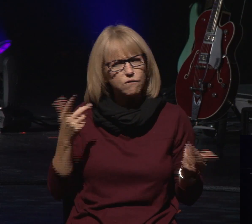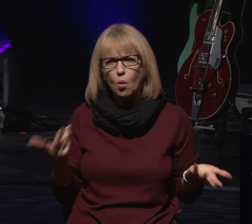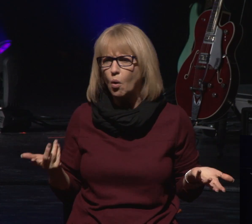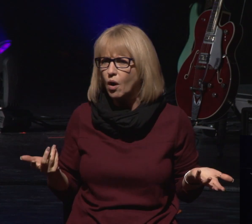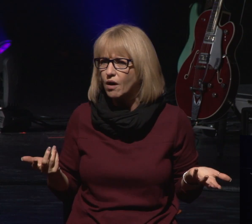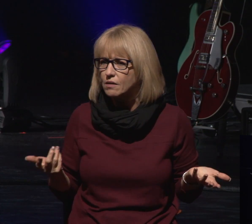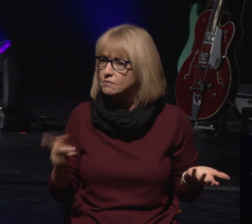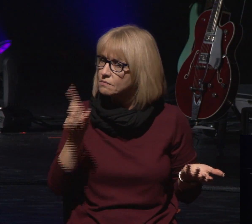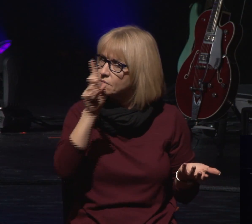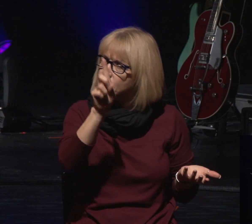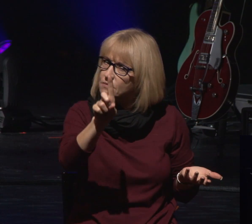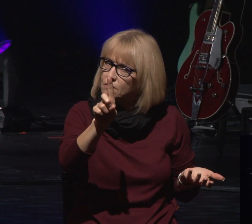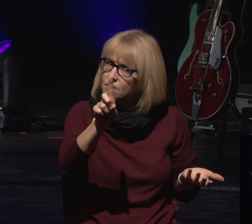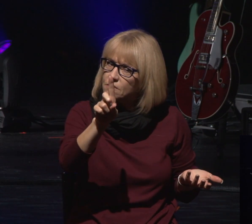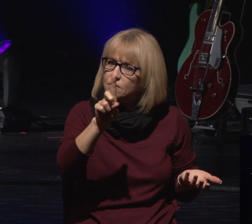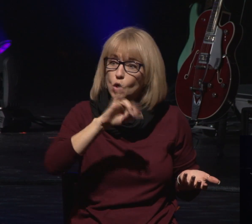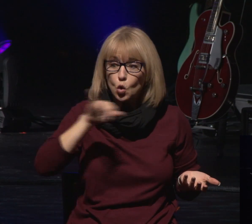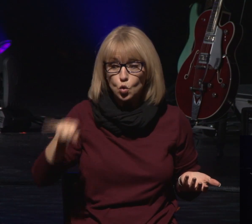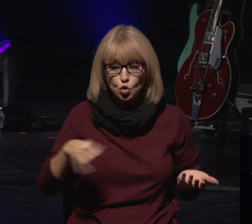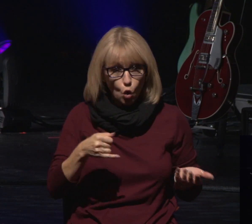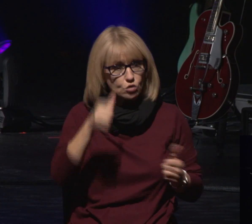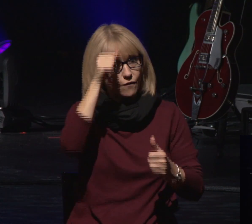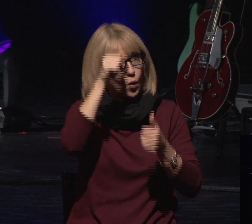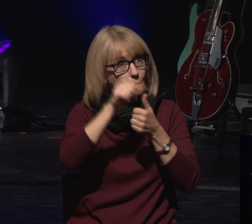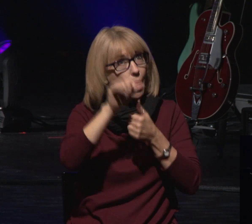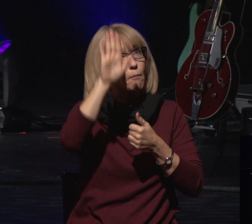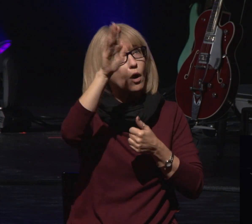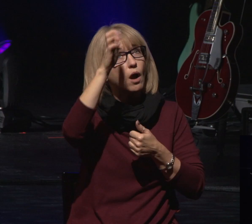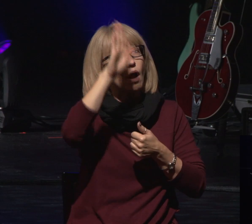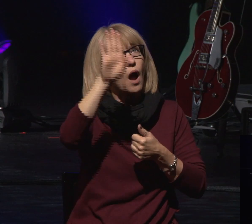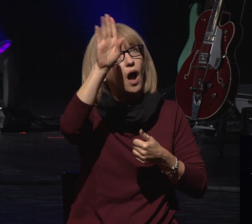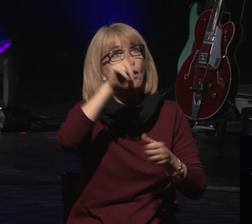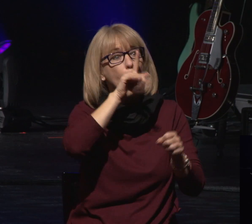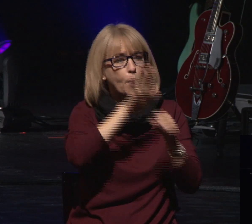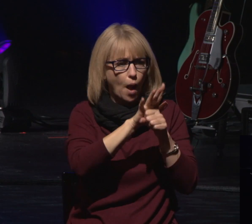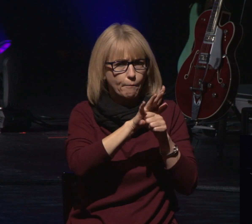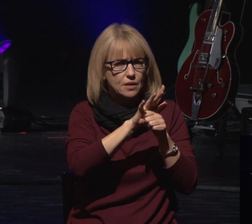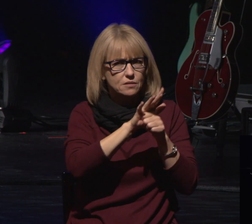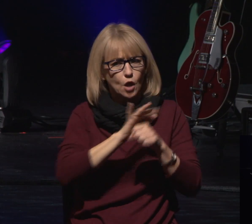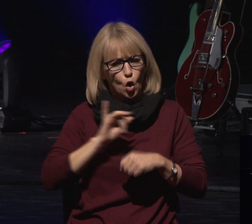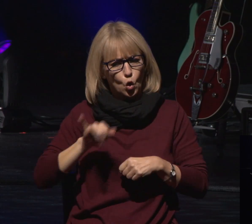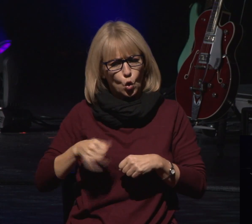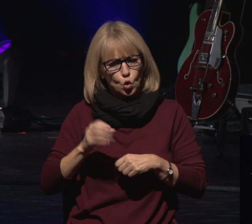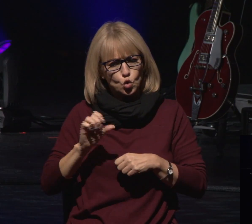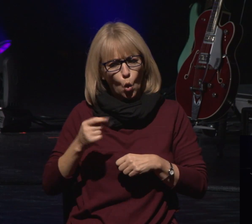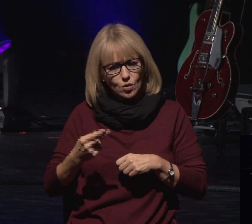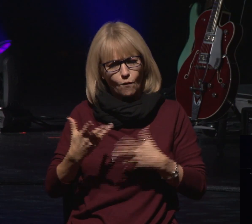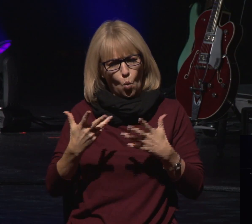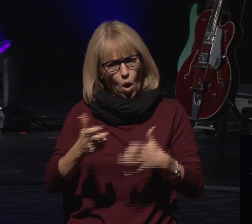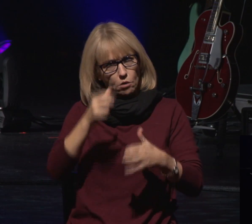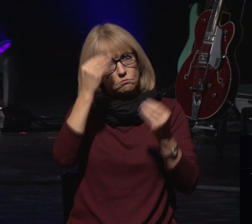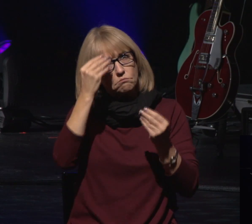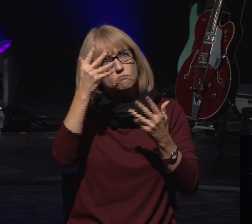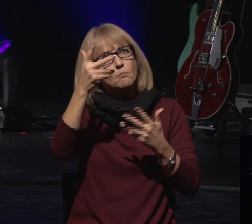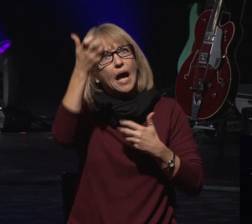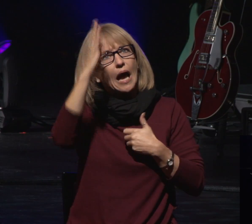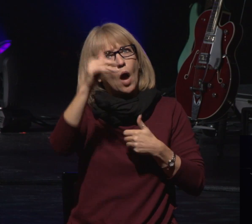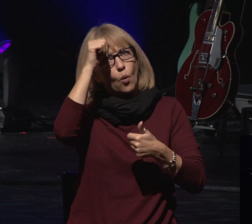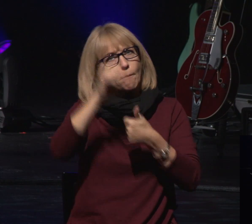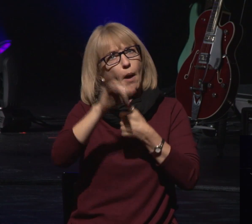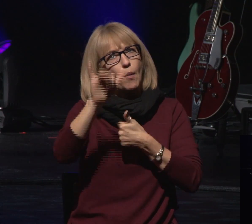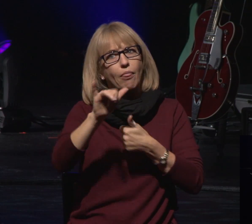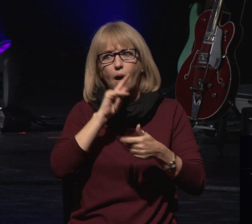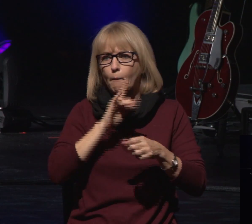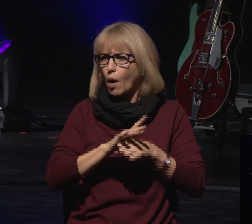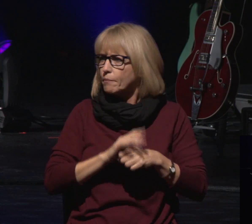God. And Joseph not only believed the promises of God, but he wanted to be obedient to God no matter what. A year